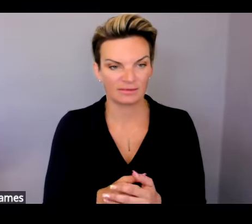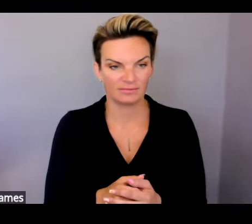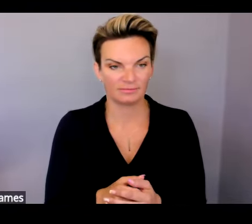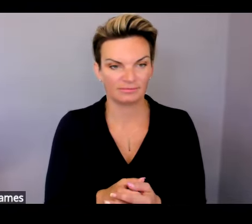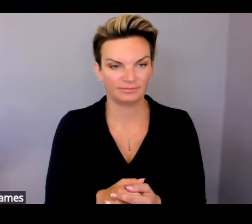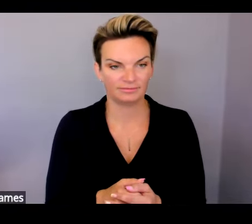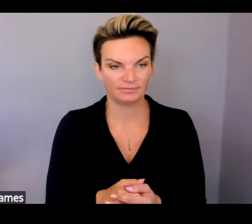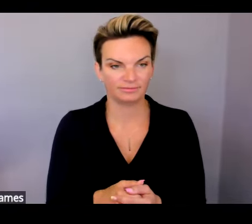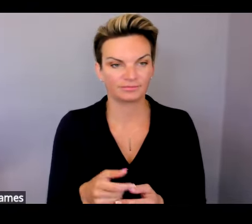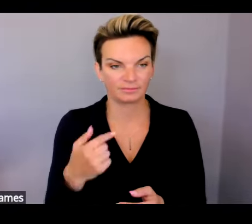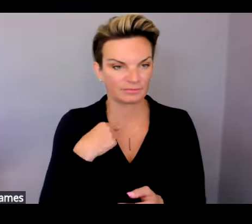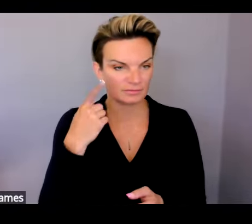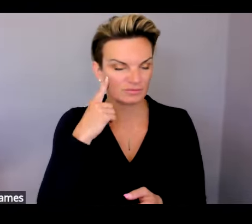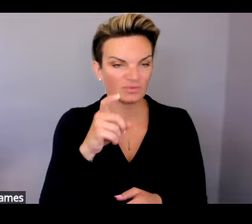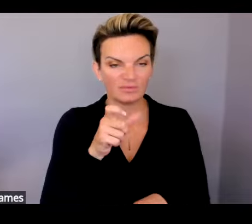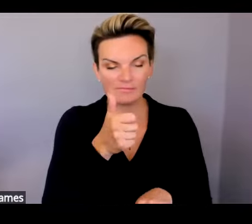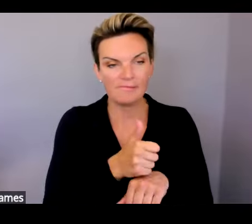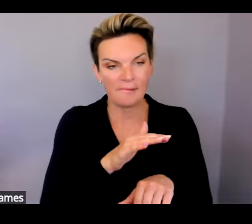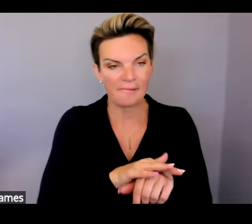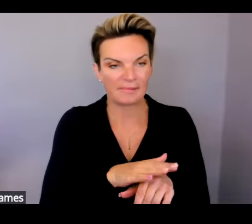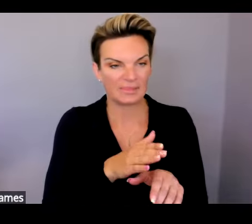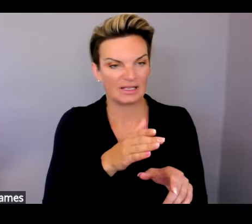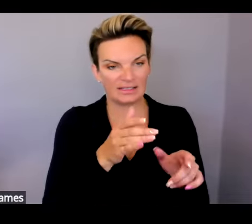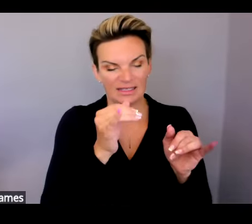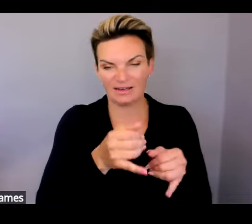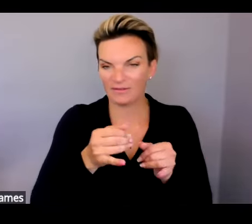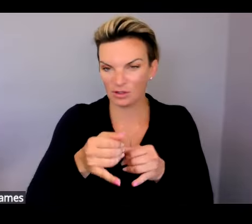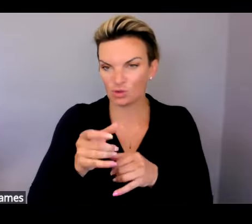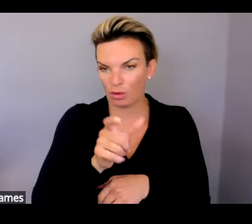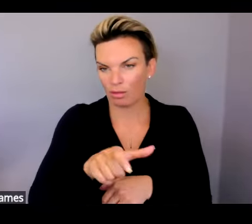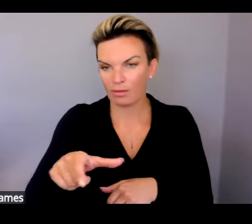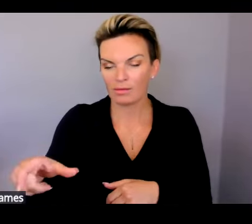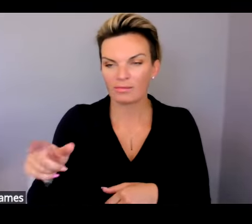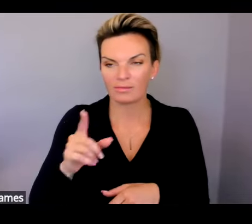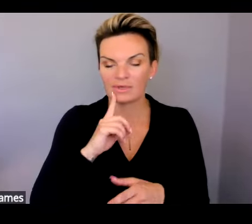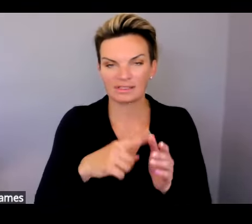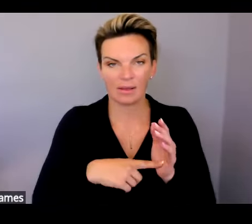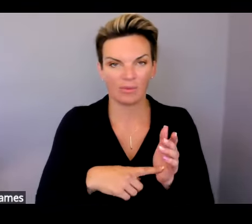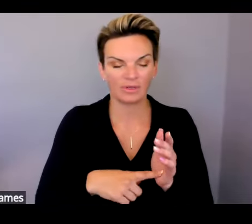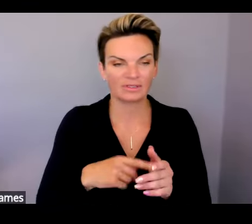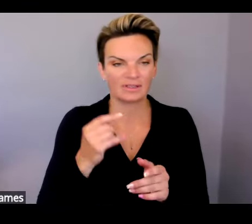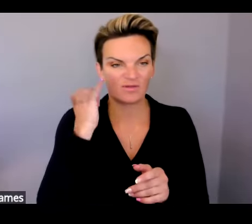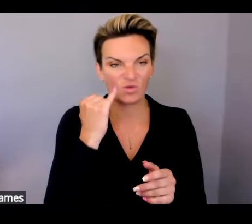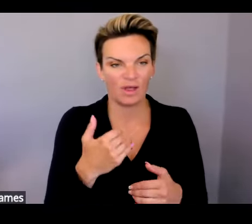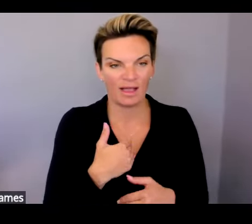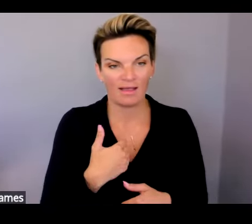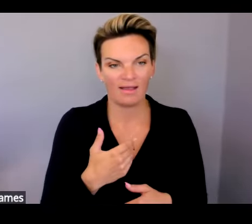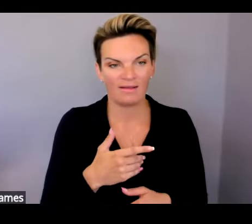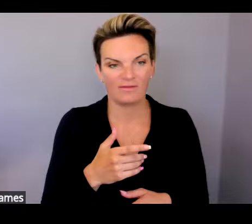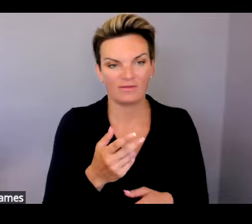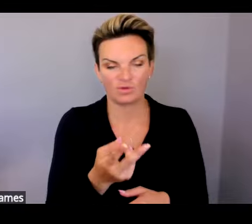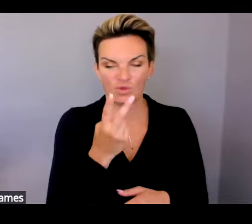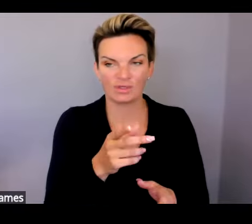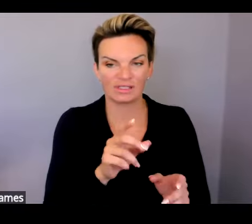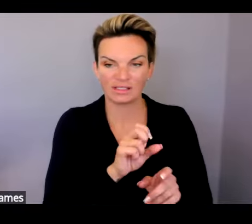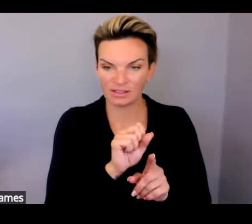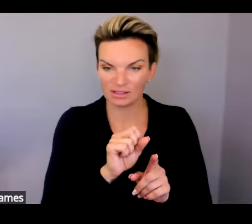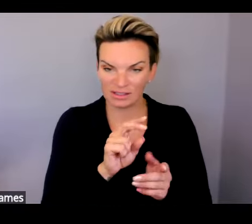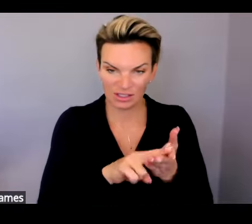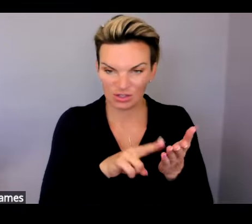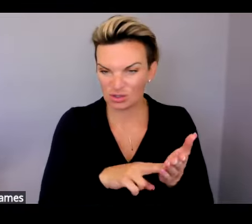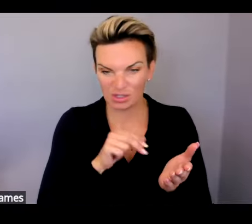I think you have to base it on individual examples. If you have two signatures that don't look right, or one signature that doesn't look